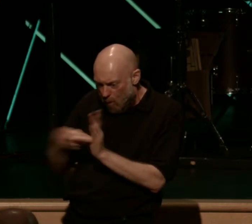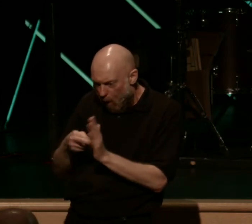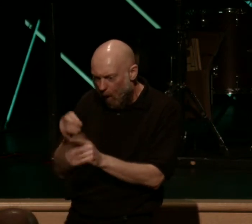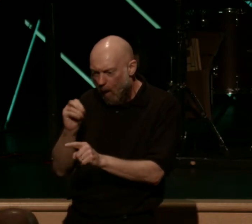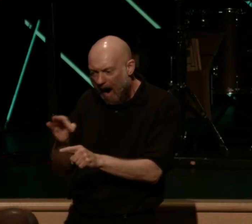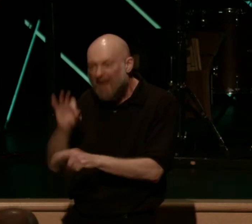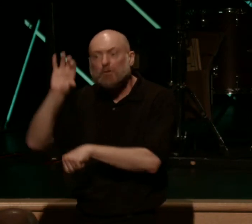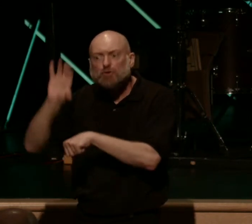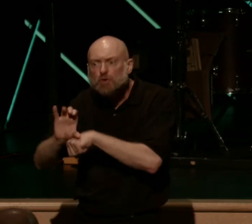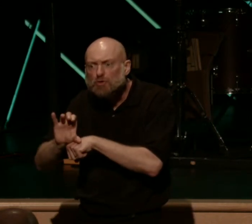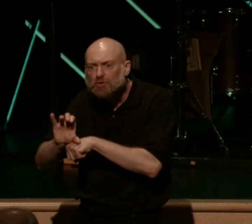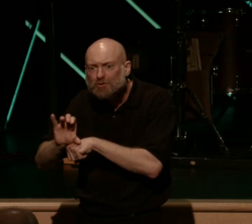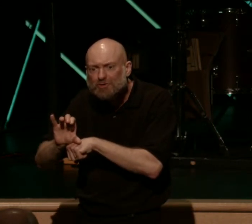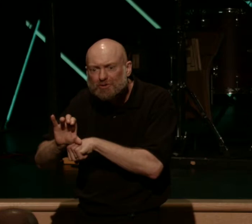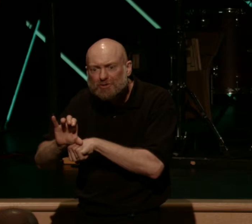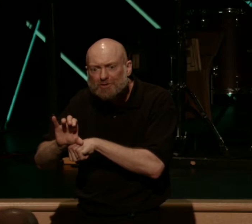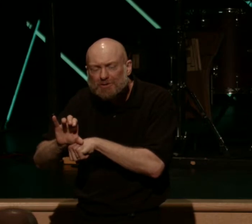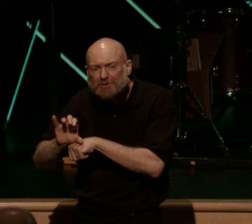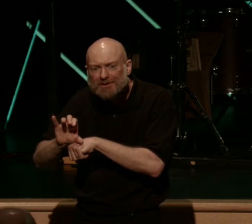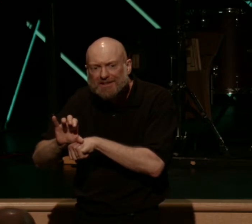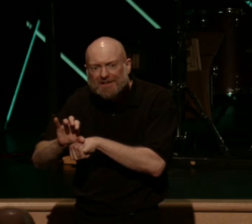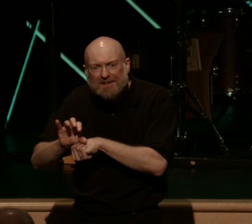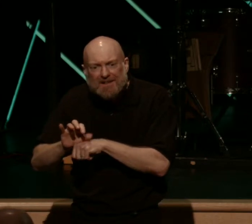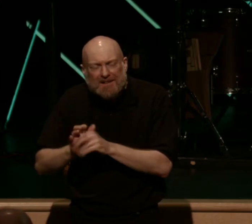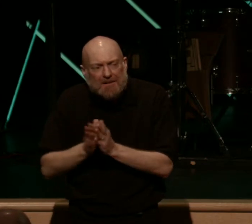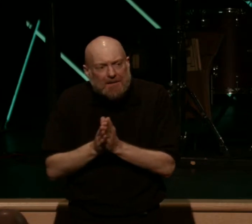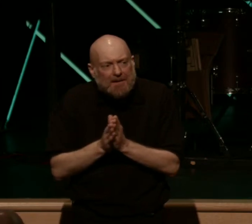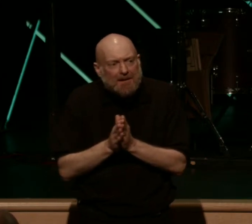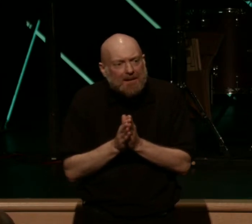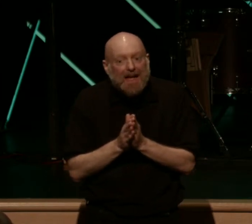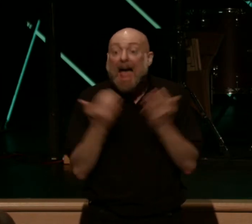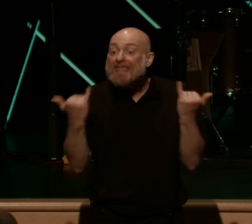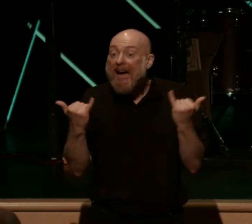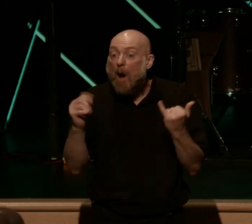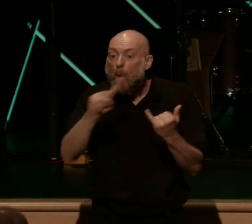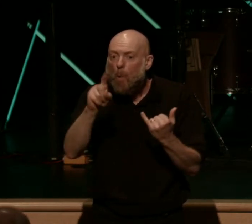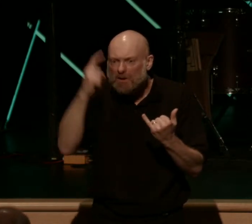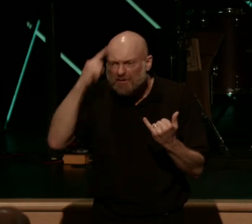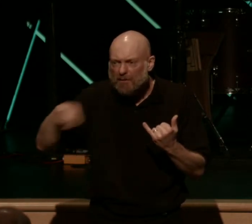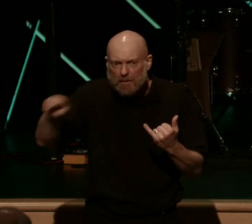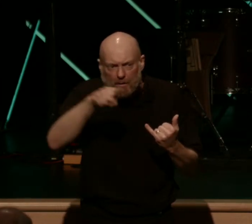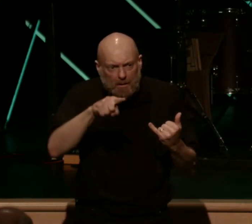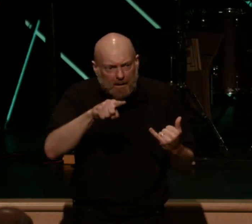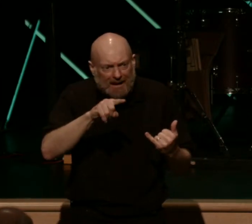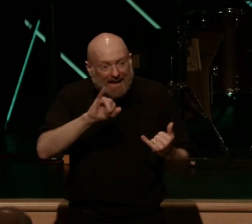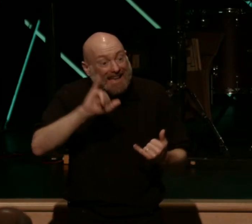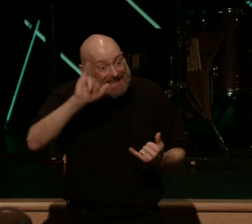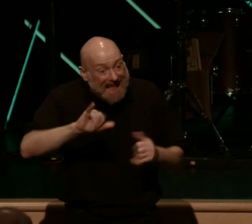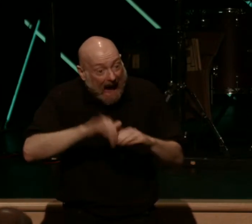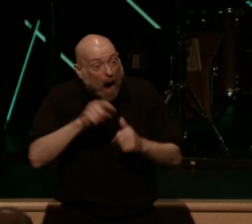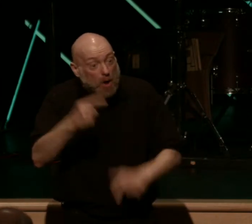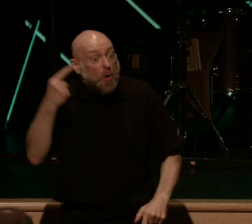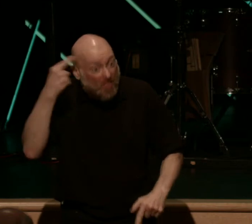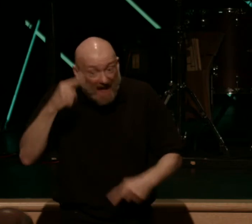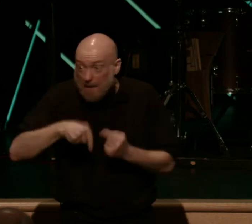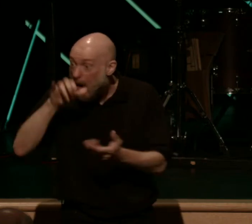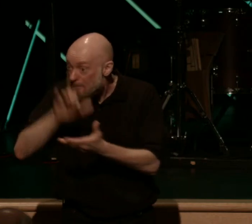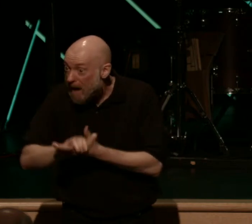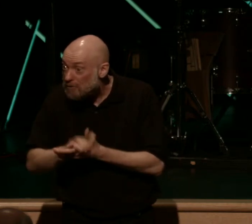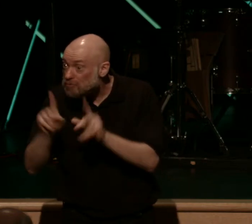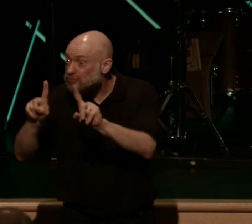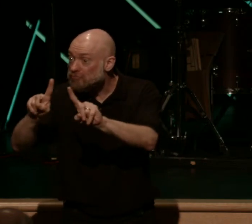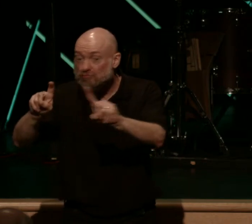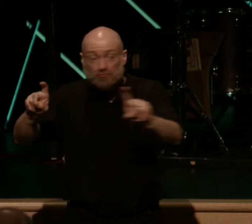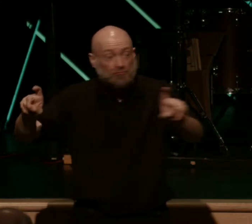role of the church. So let me ask you, is that how you think about marriage?